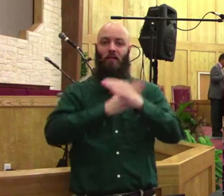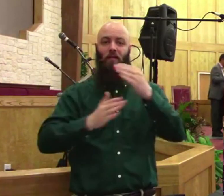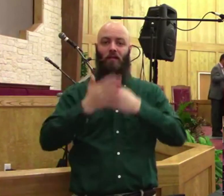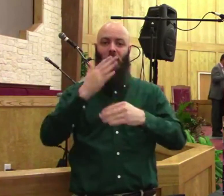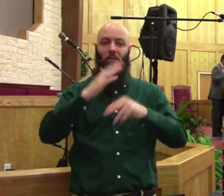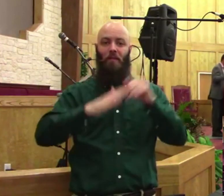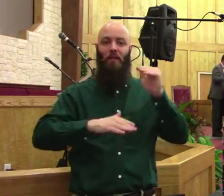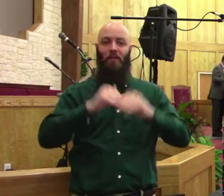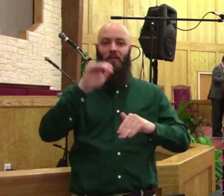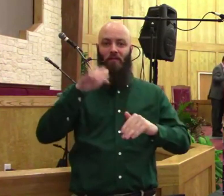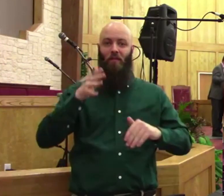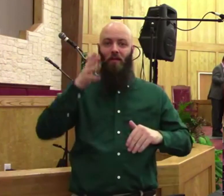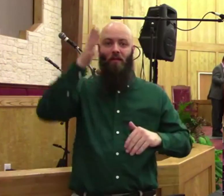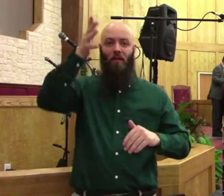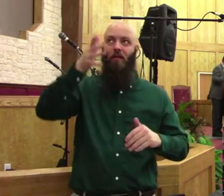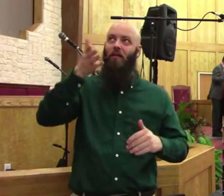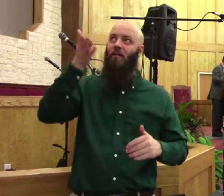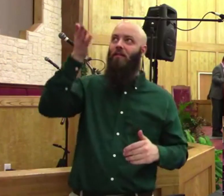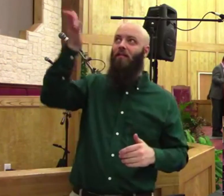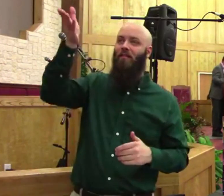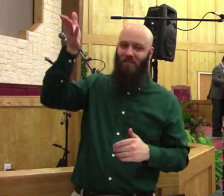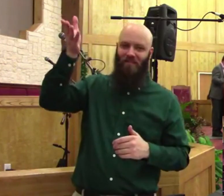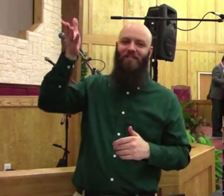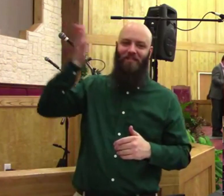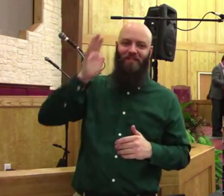hand. That's where peace and peace is found.